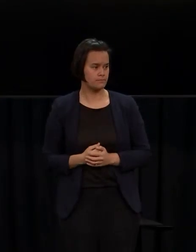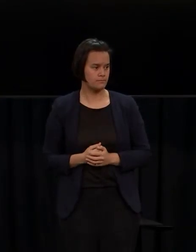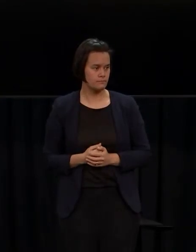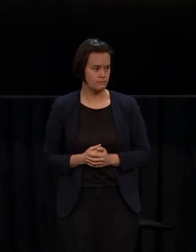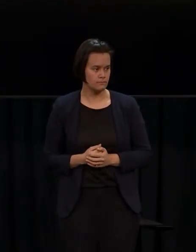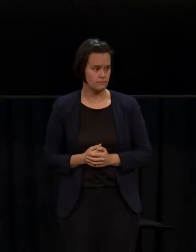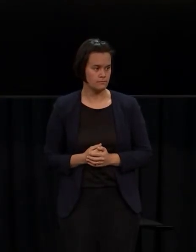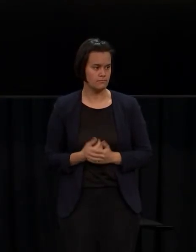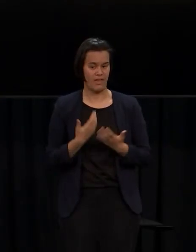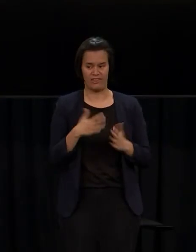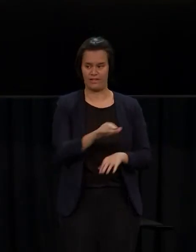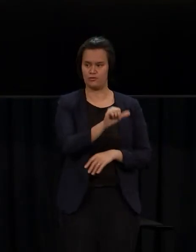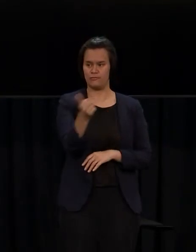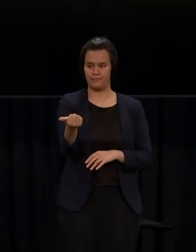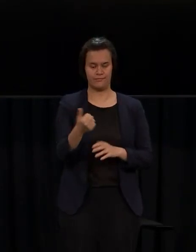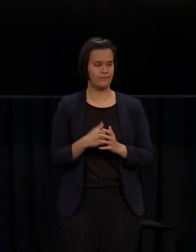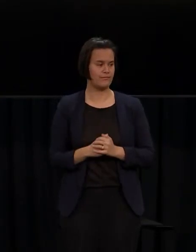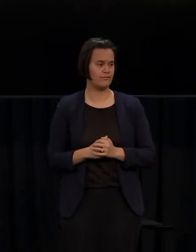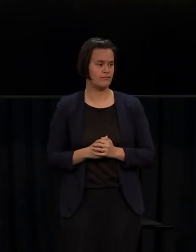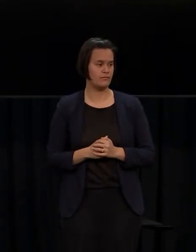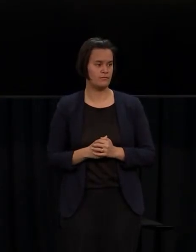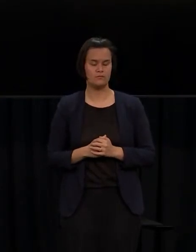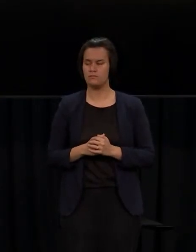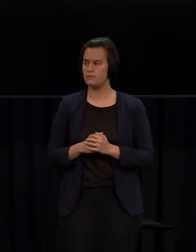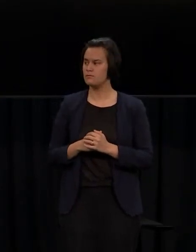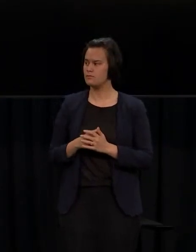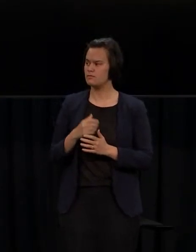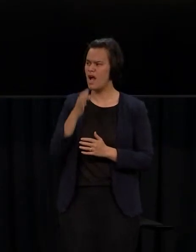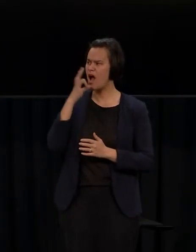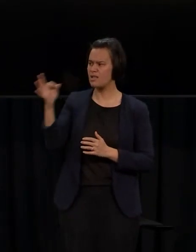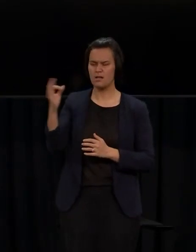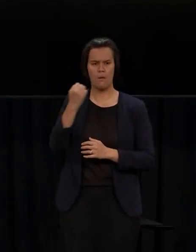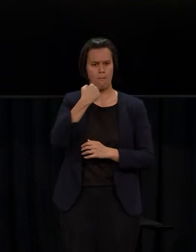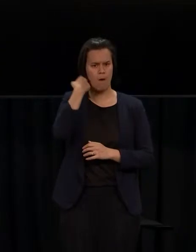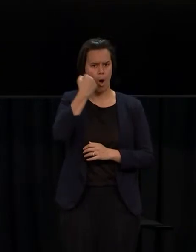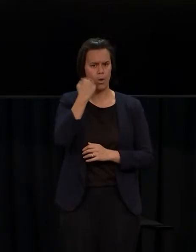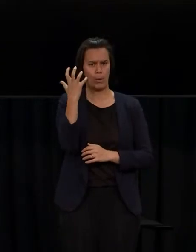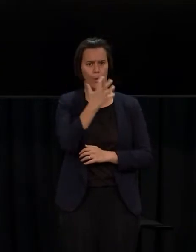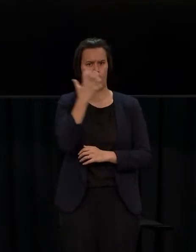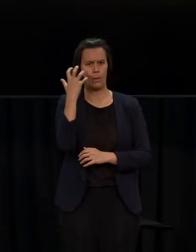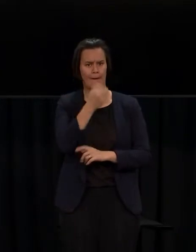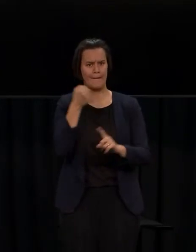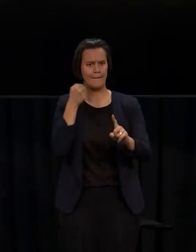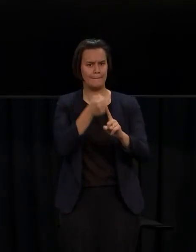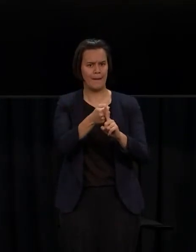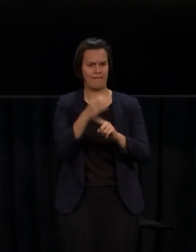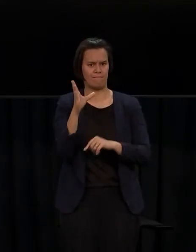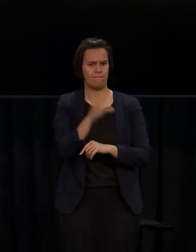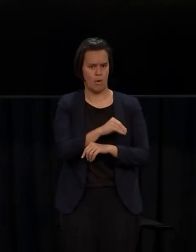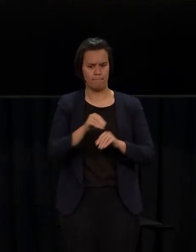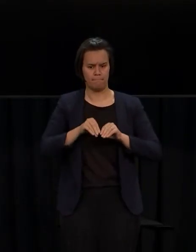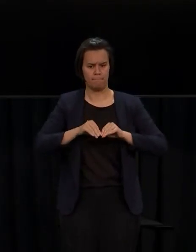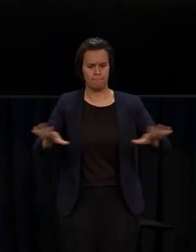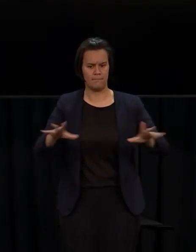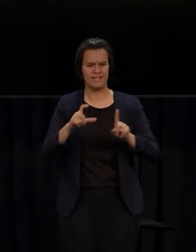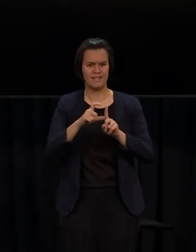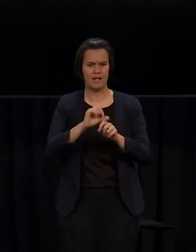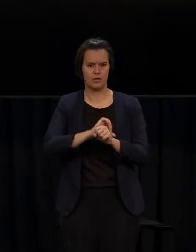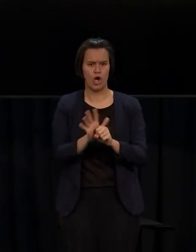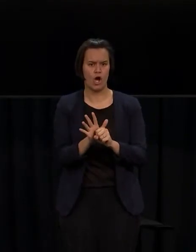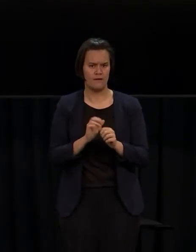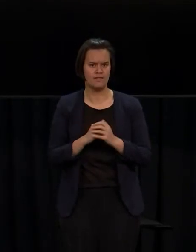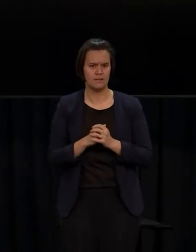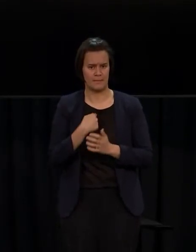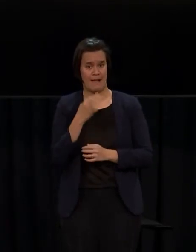then I'll come to you, Joe. Obviously, Māori have been incredibly affected by this outbreak. What risk is there any modelling